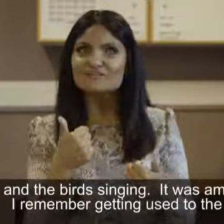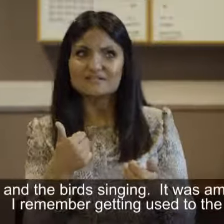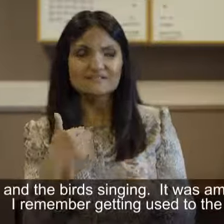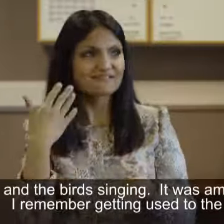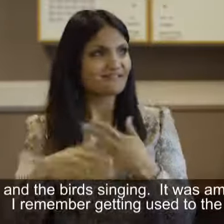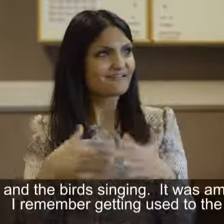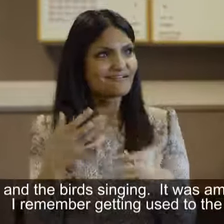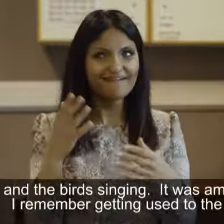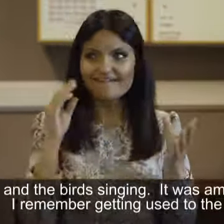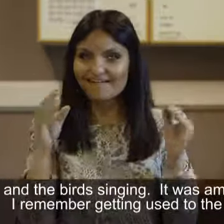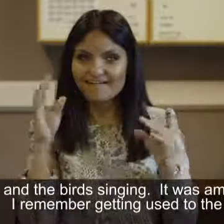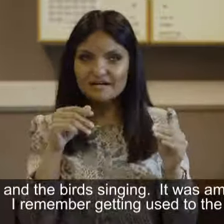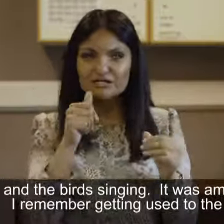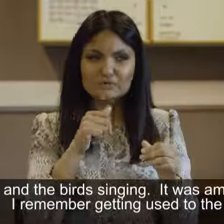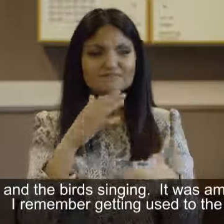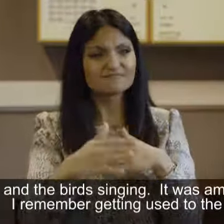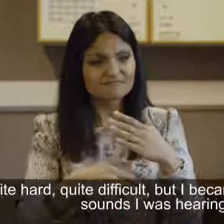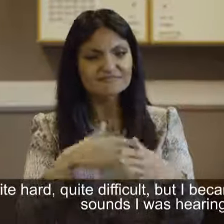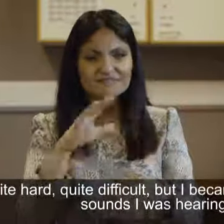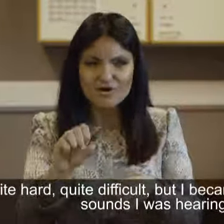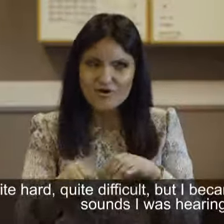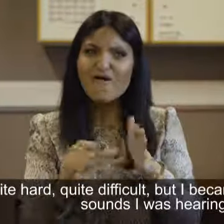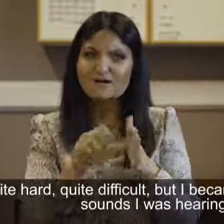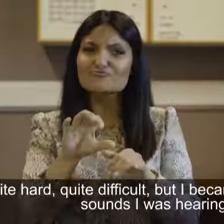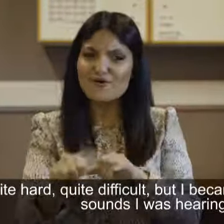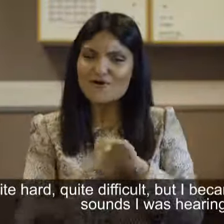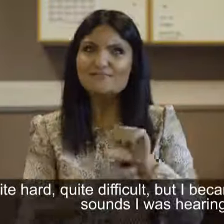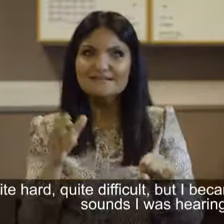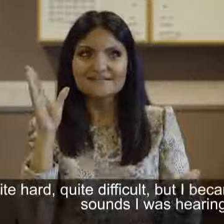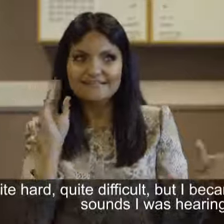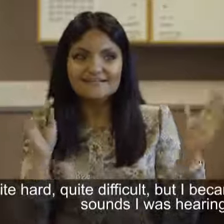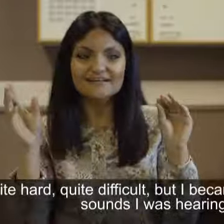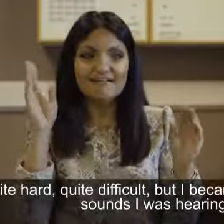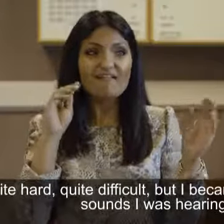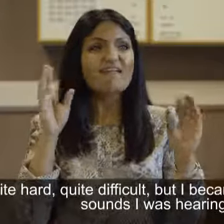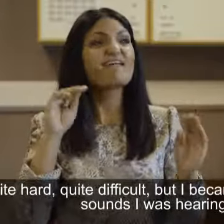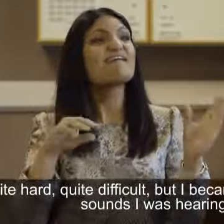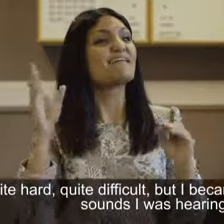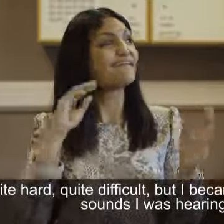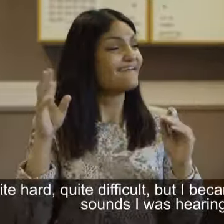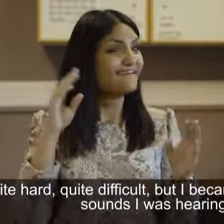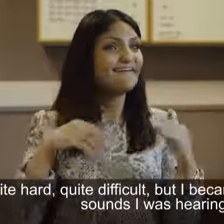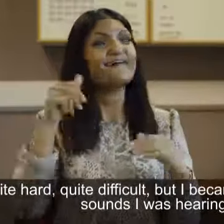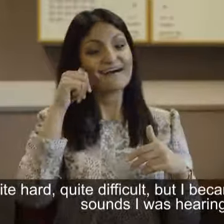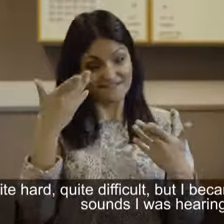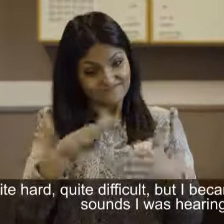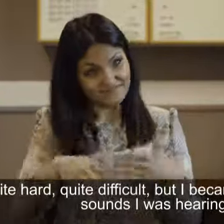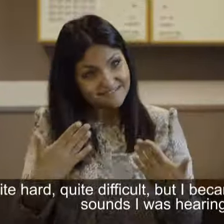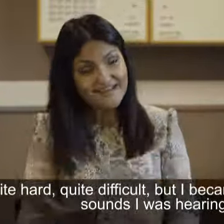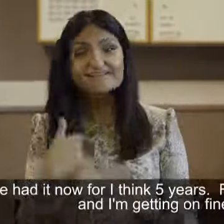I remember getting used to the sound was quite hard, quite difficult, but I became used to the sounds that I was hearing. I've